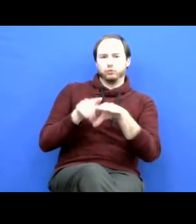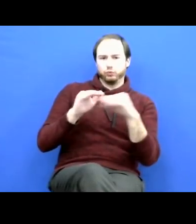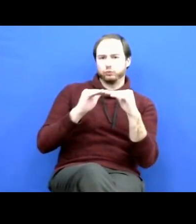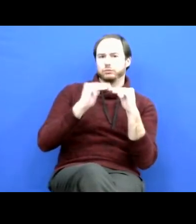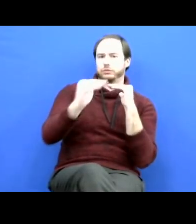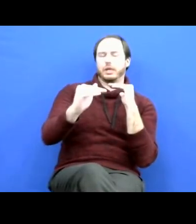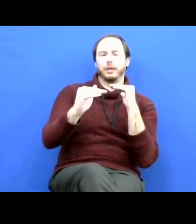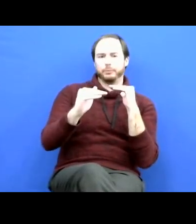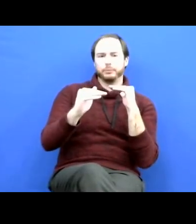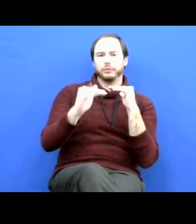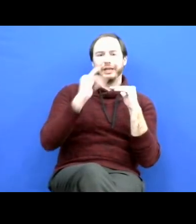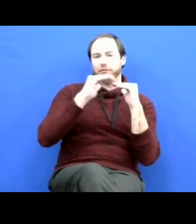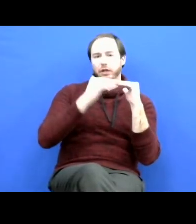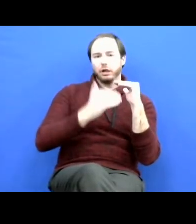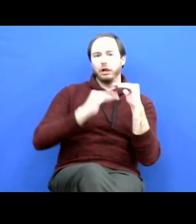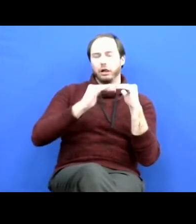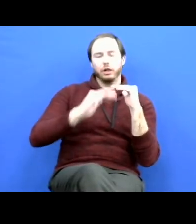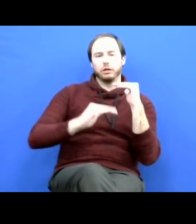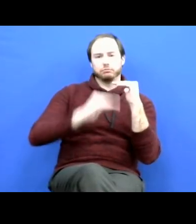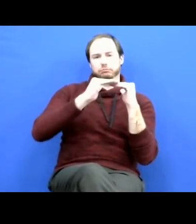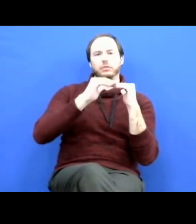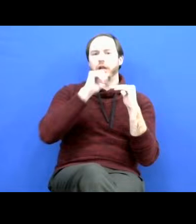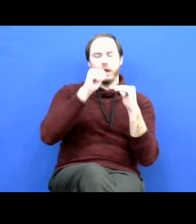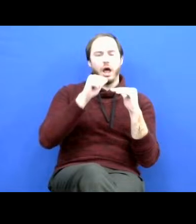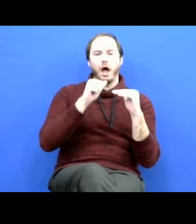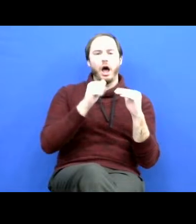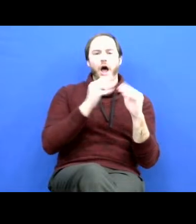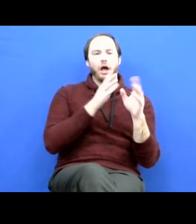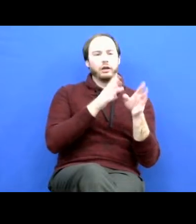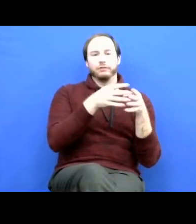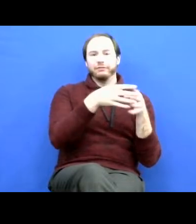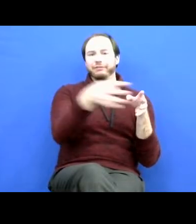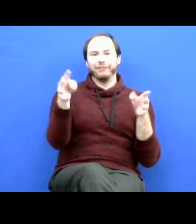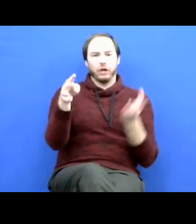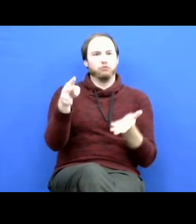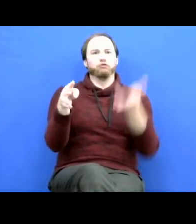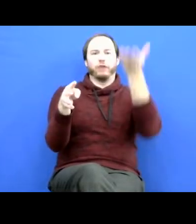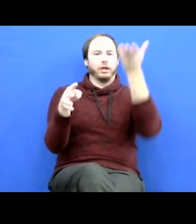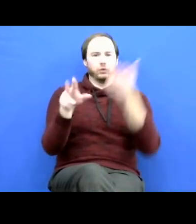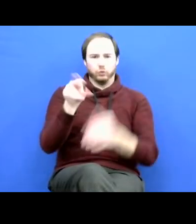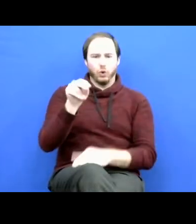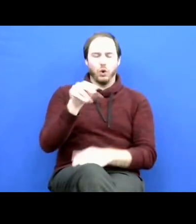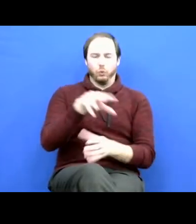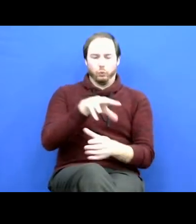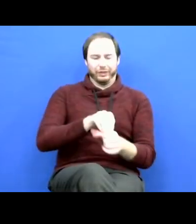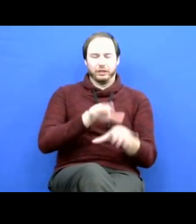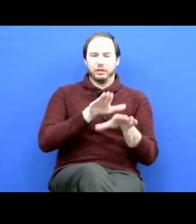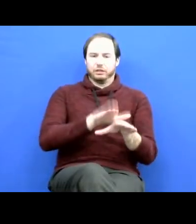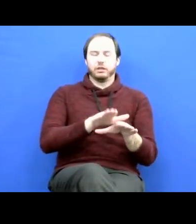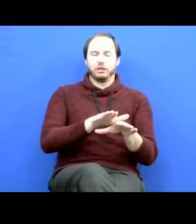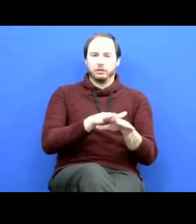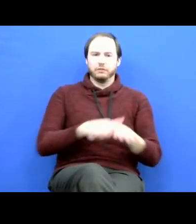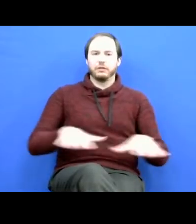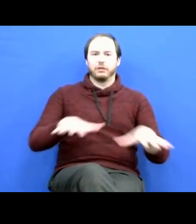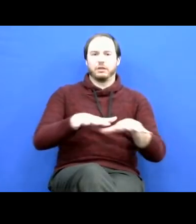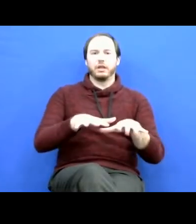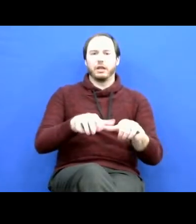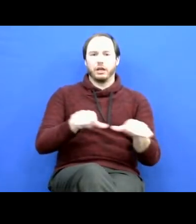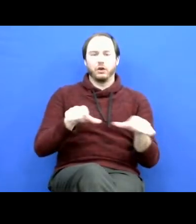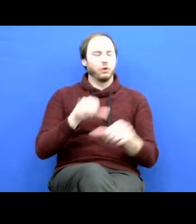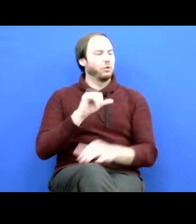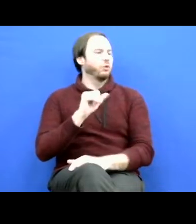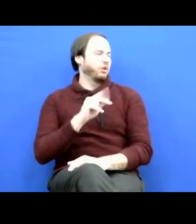Yeah. And whether we. need Not to- beyond the fencing? Correct. Absolutely correct. Yep. Only within the fence of Okay.